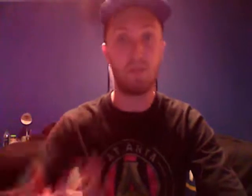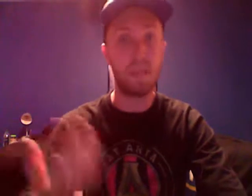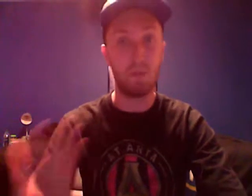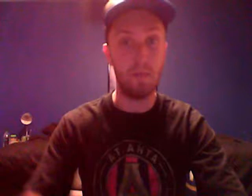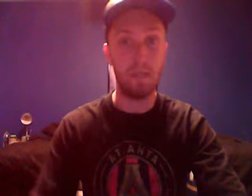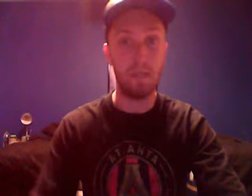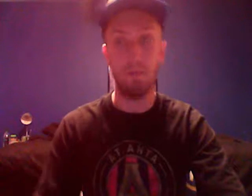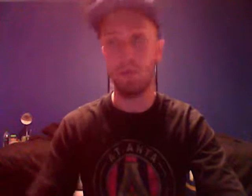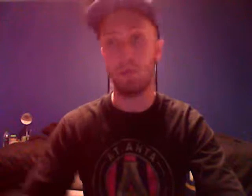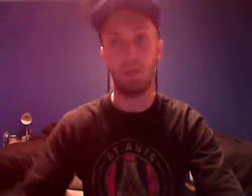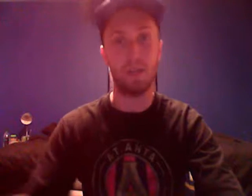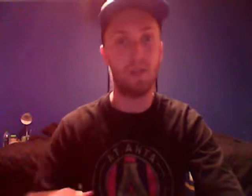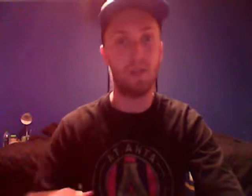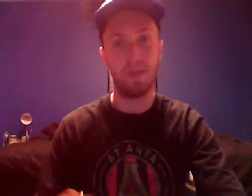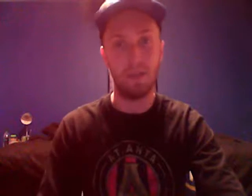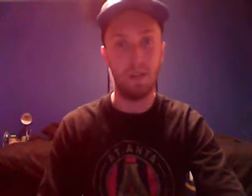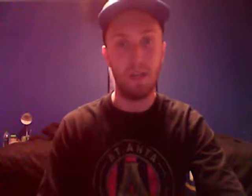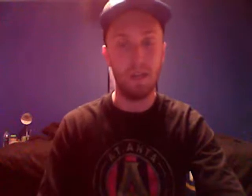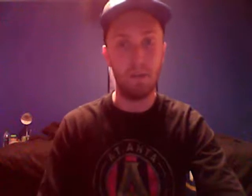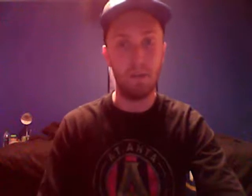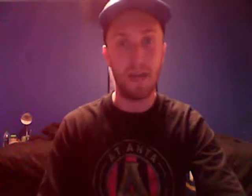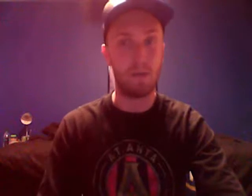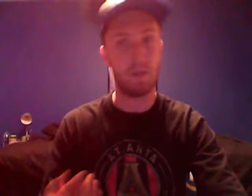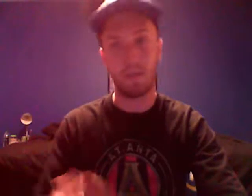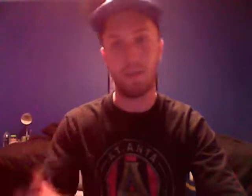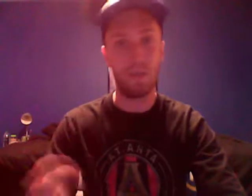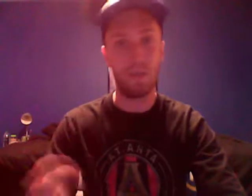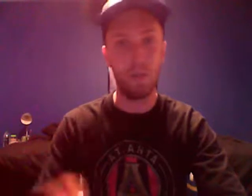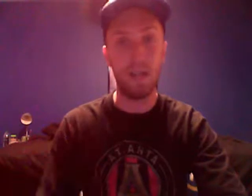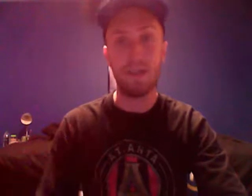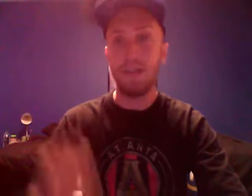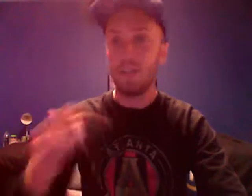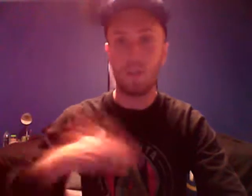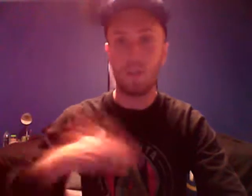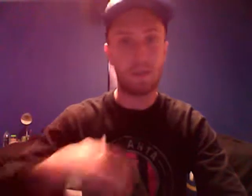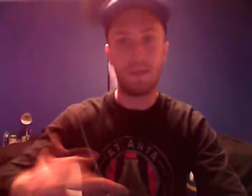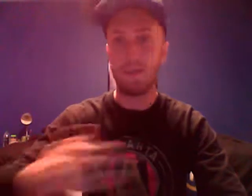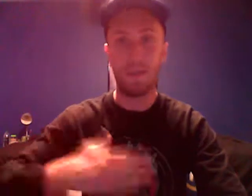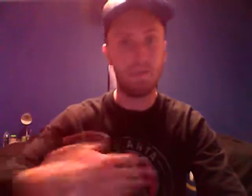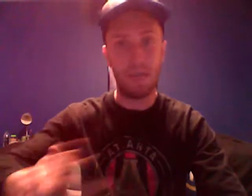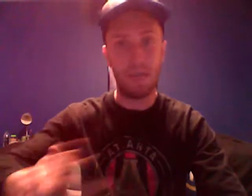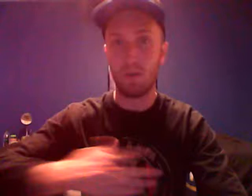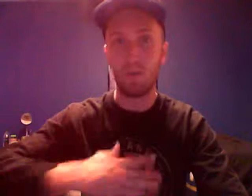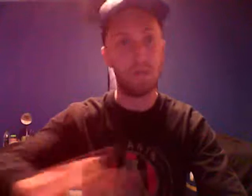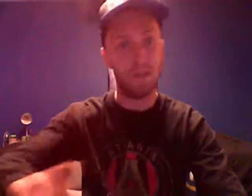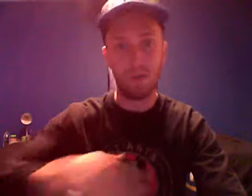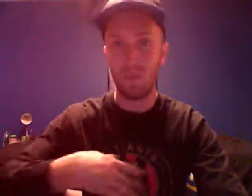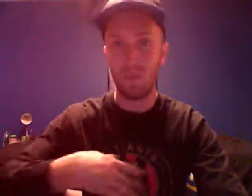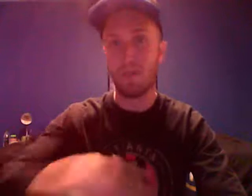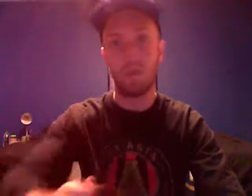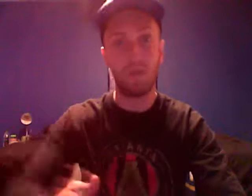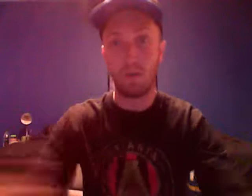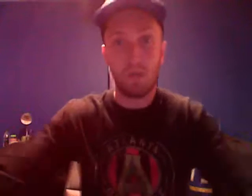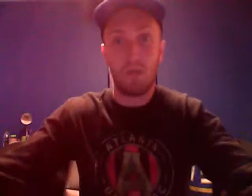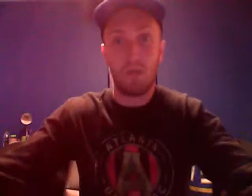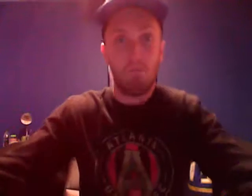getting momentum and we start playing around it in the back and we start giving it away. So it's just constantly down our throats, down our throats, down our throats, and